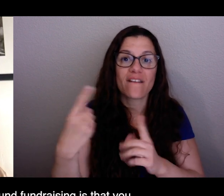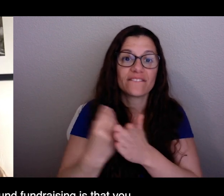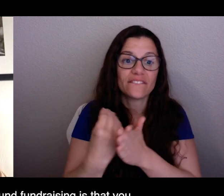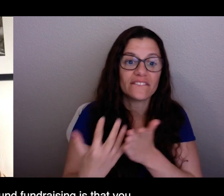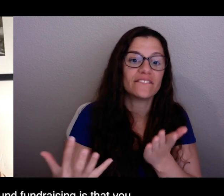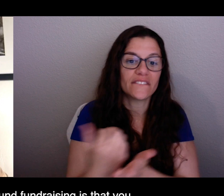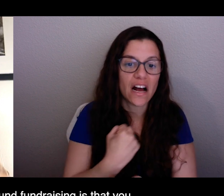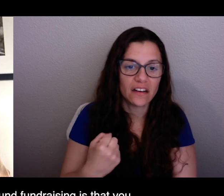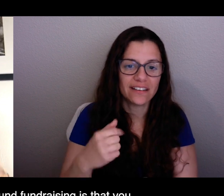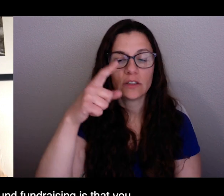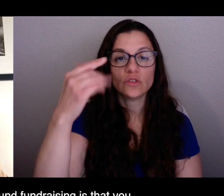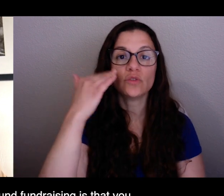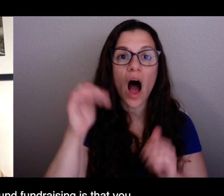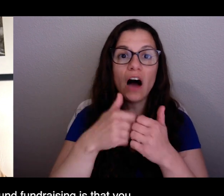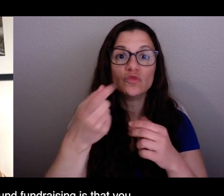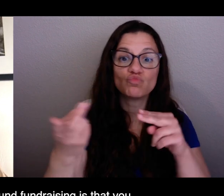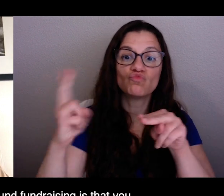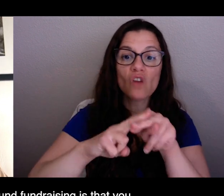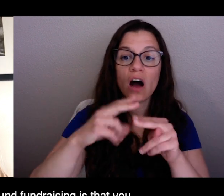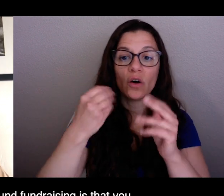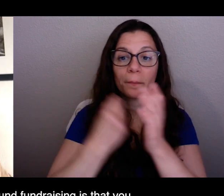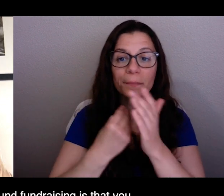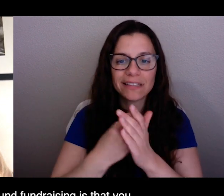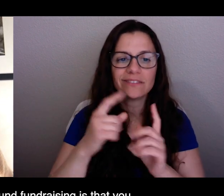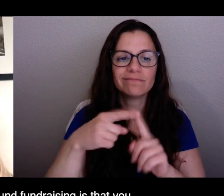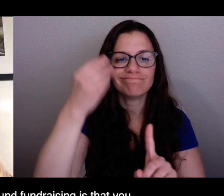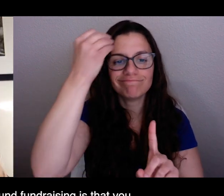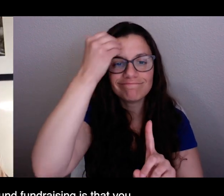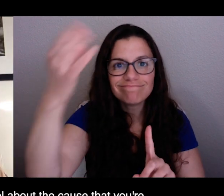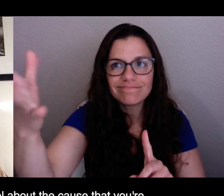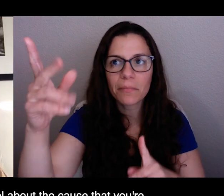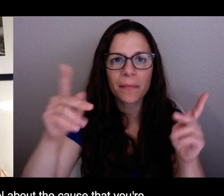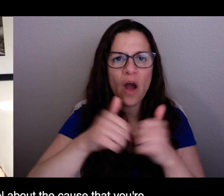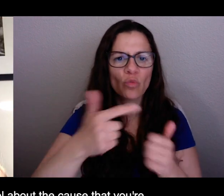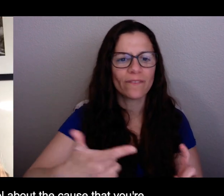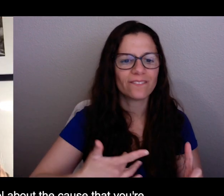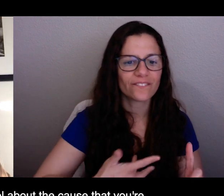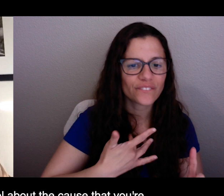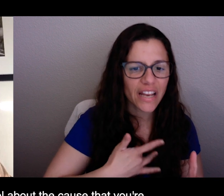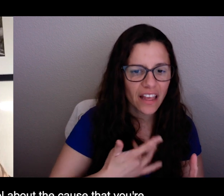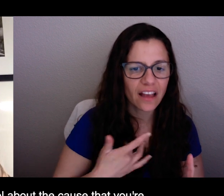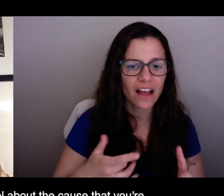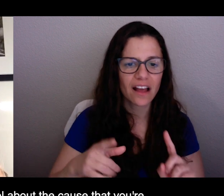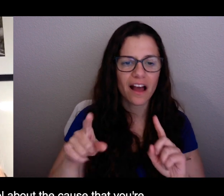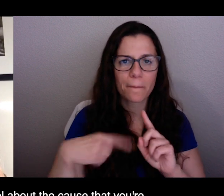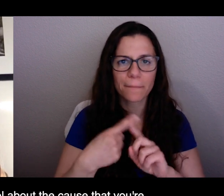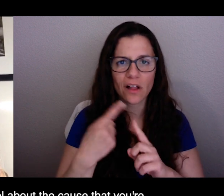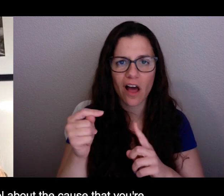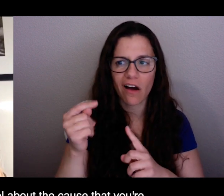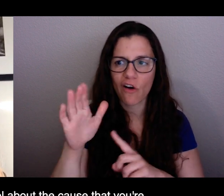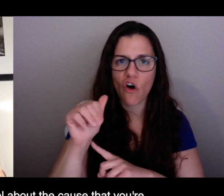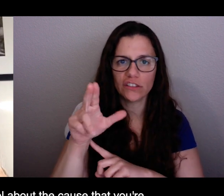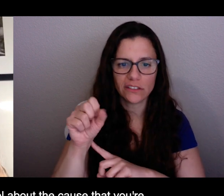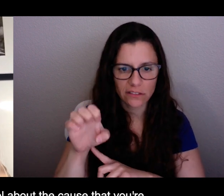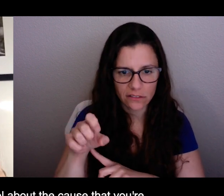around fundraising is that, how you raise your money is going to tell people how you feel about the cause that